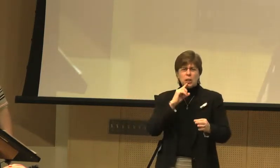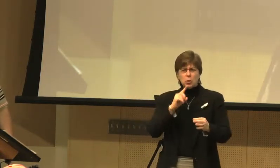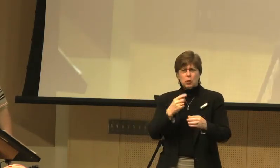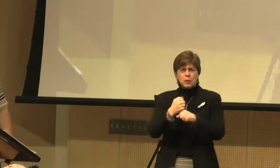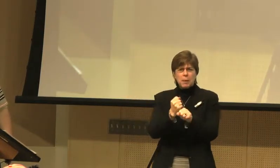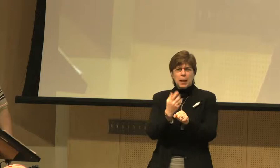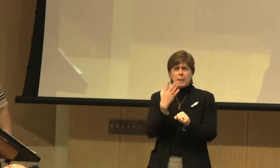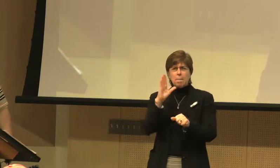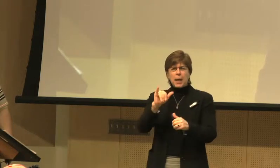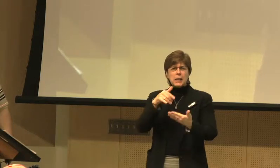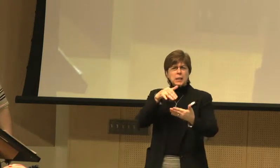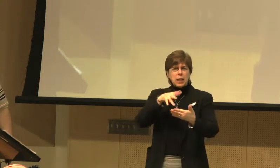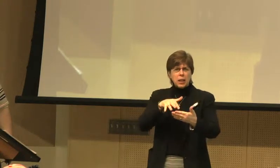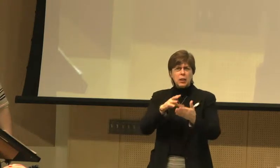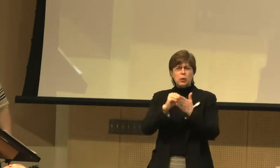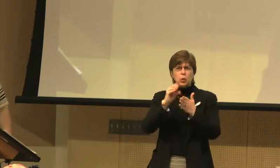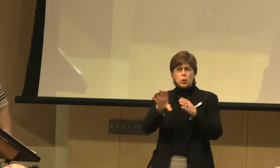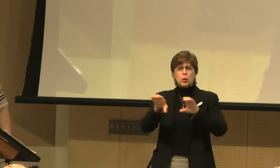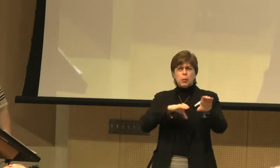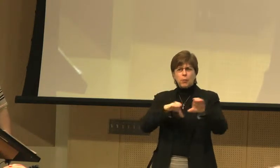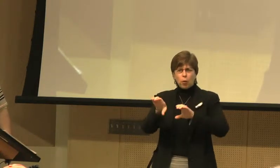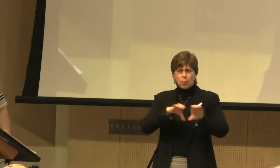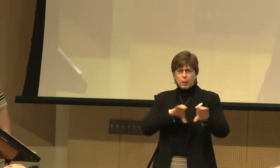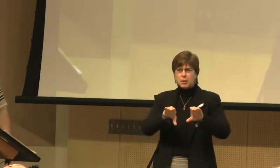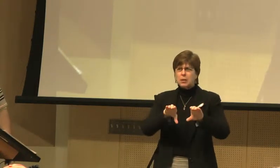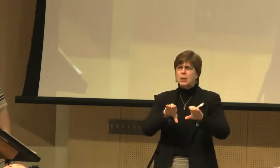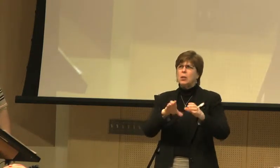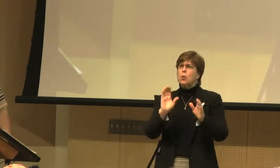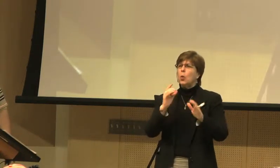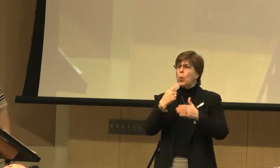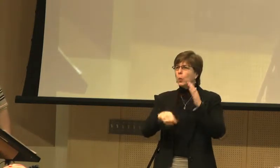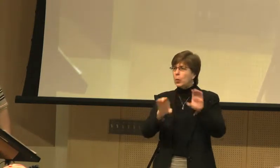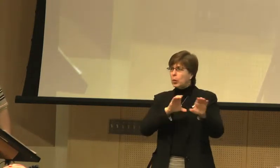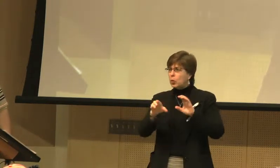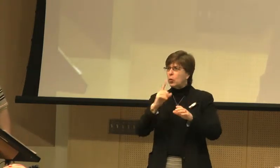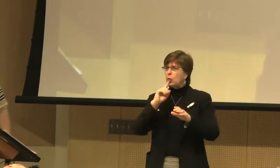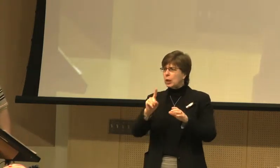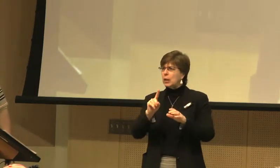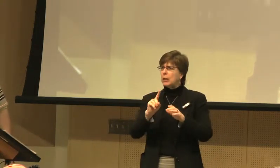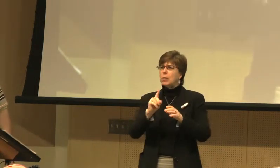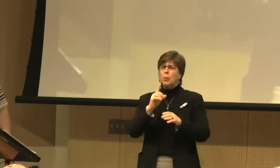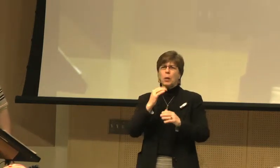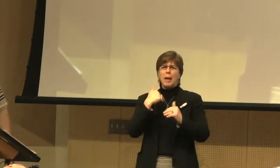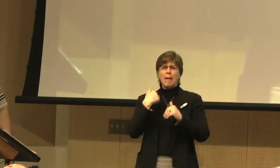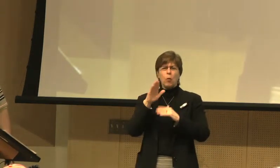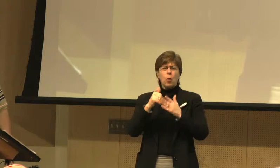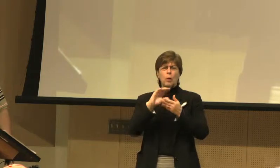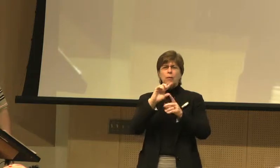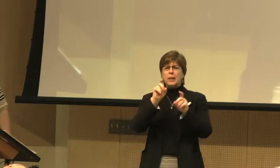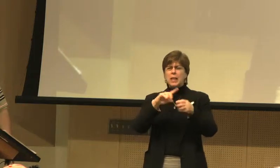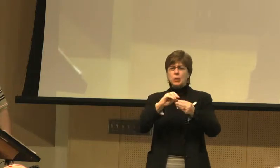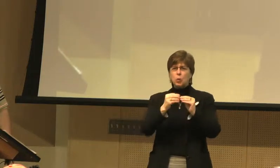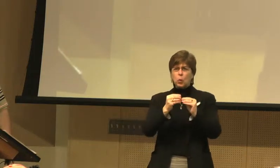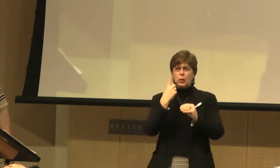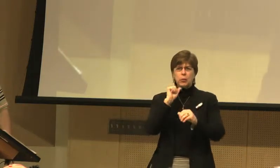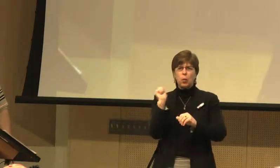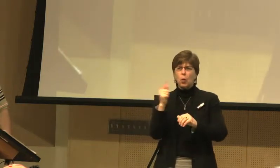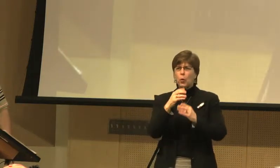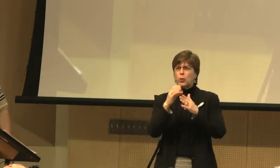determination was made by studying student performance. What we would do is we had all of the test scores for all the